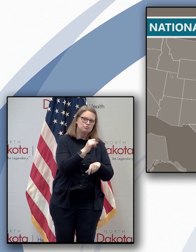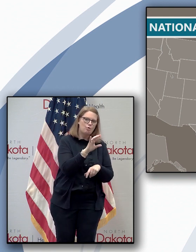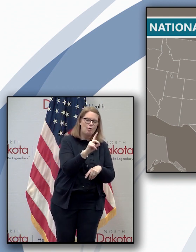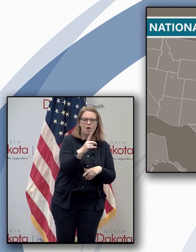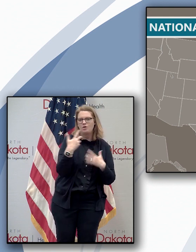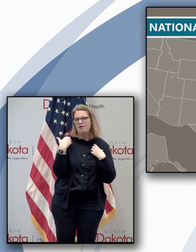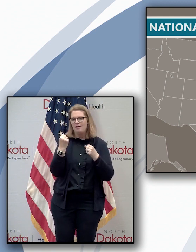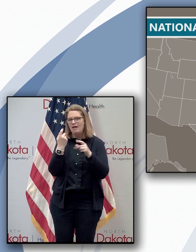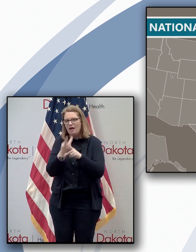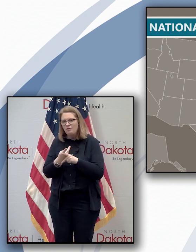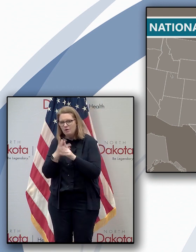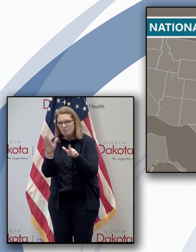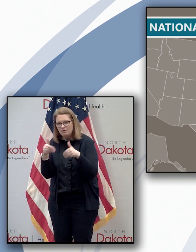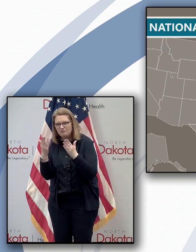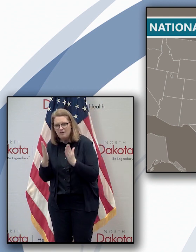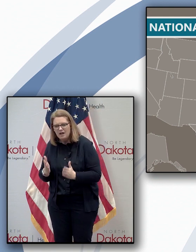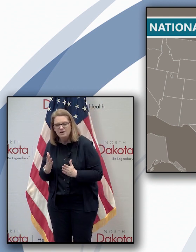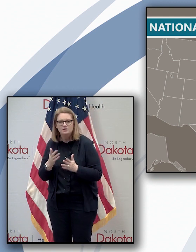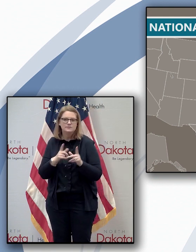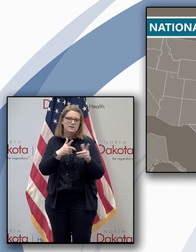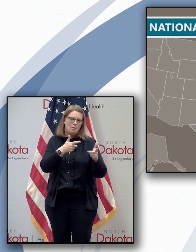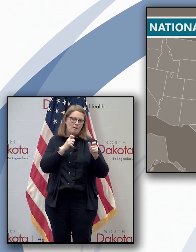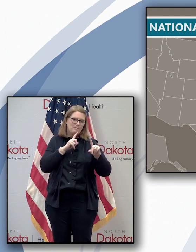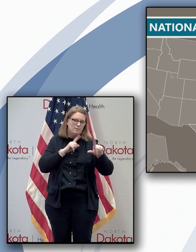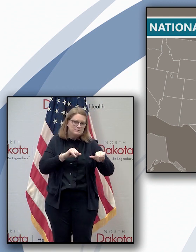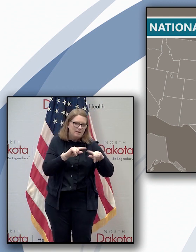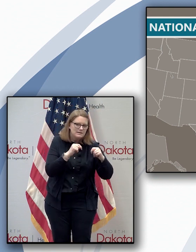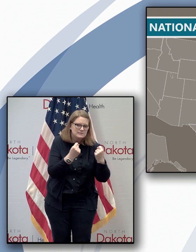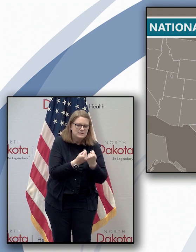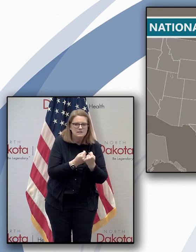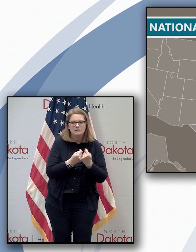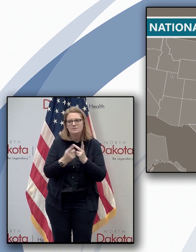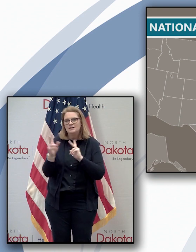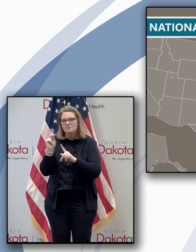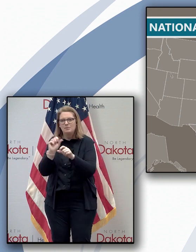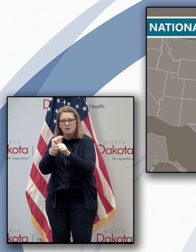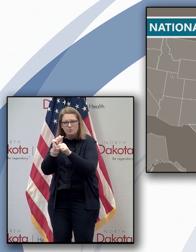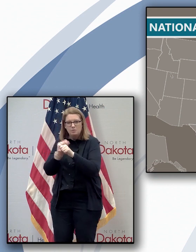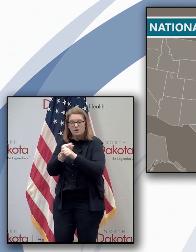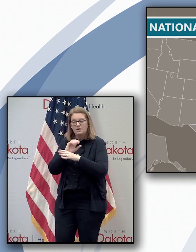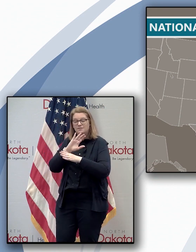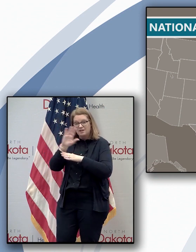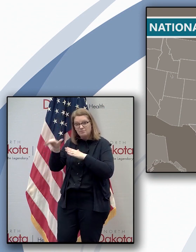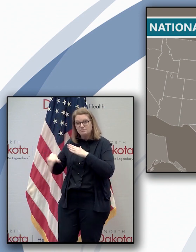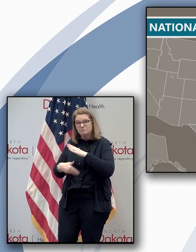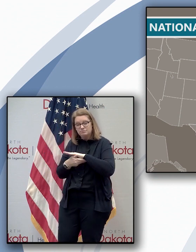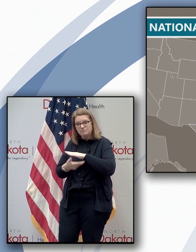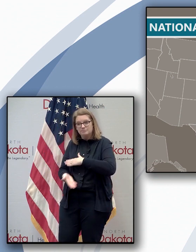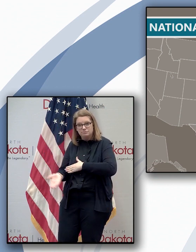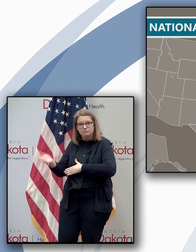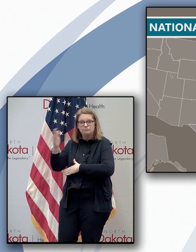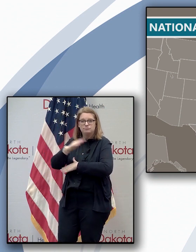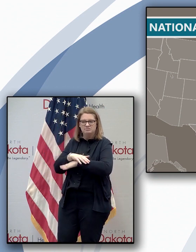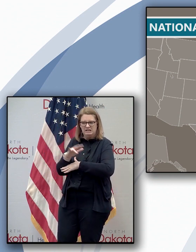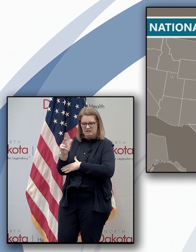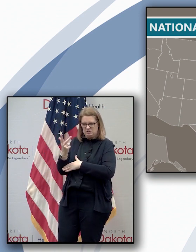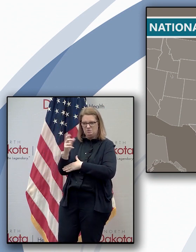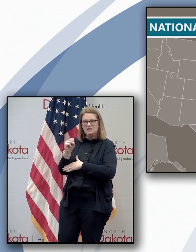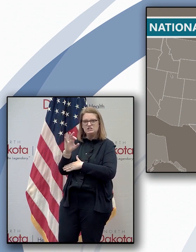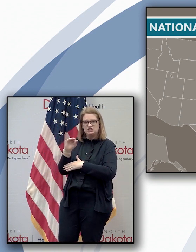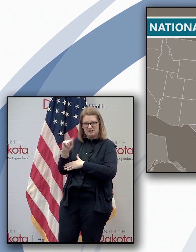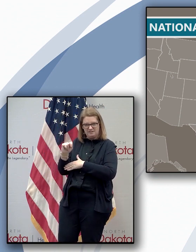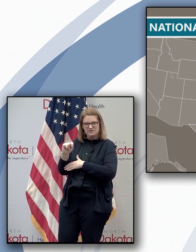healthcare providers, our rapid response team, the people that are working around the clock, literally 3 shifts a day at the state